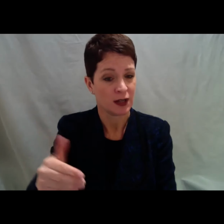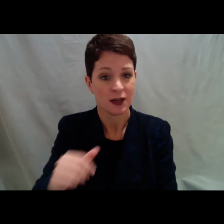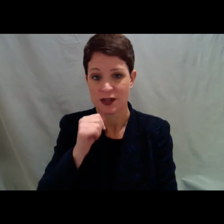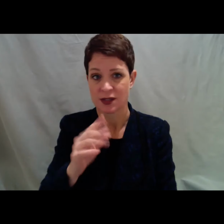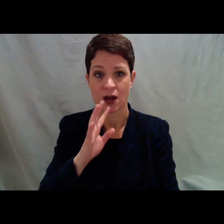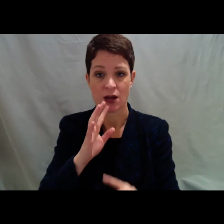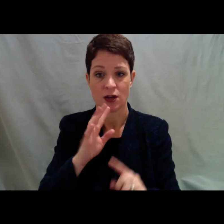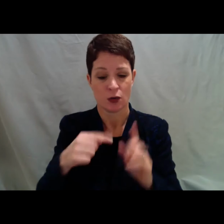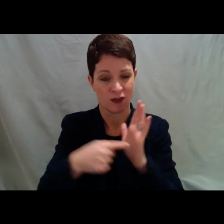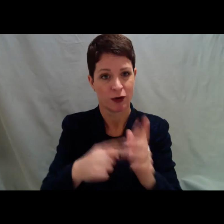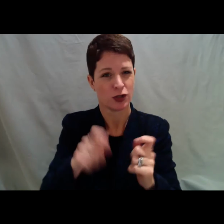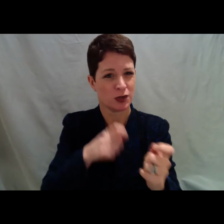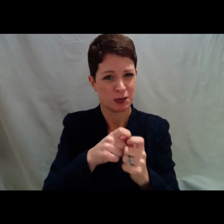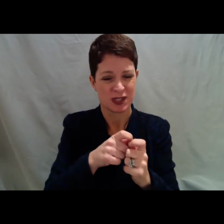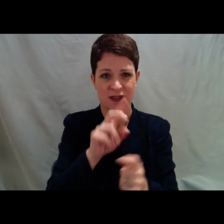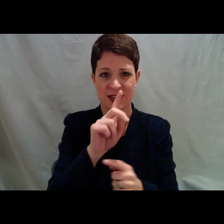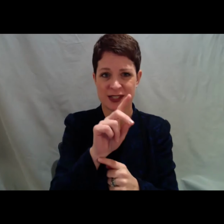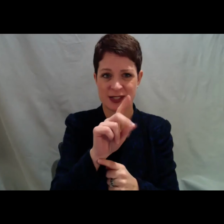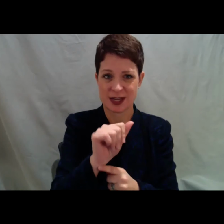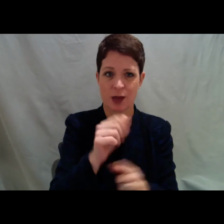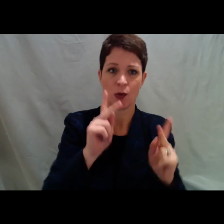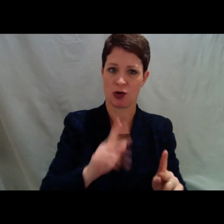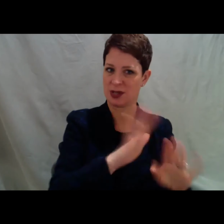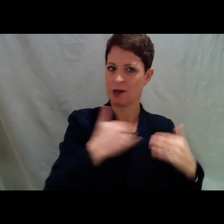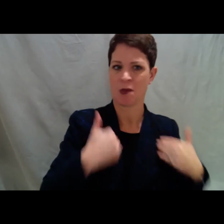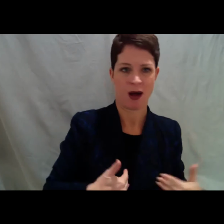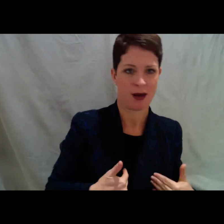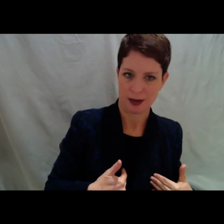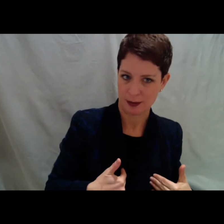to a specific disabled person's body.